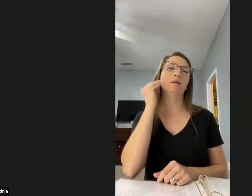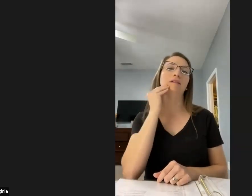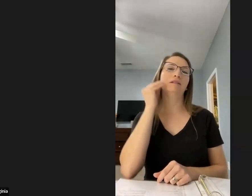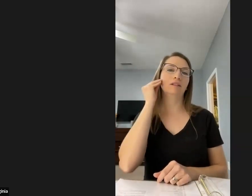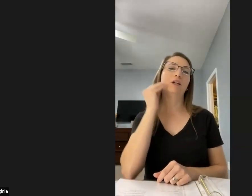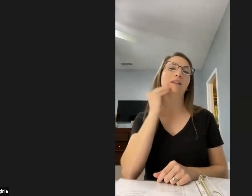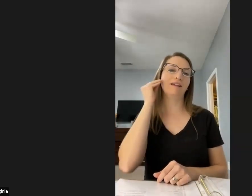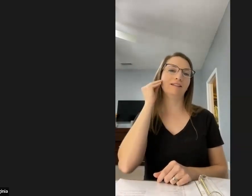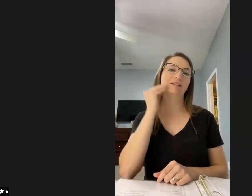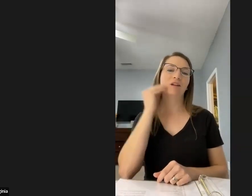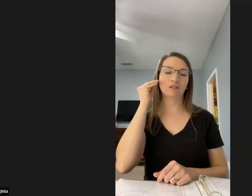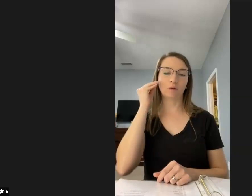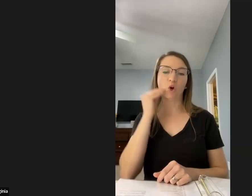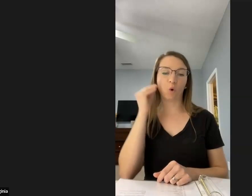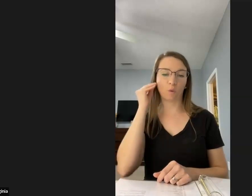it's this. So home,